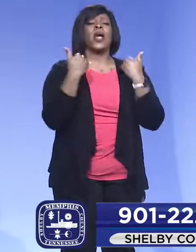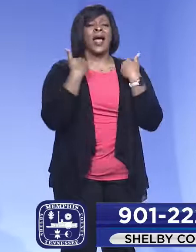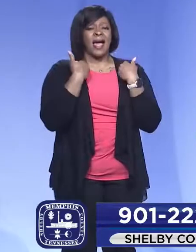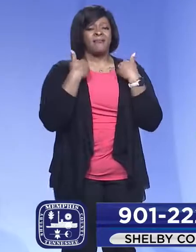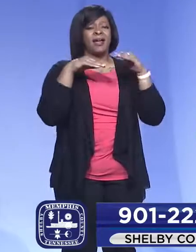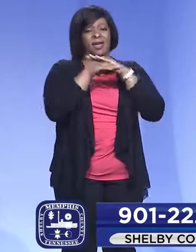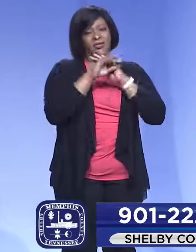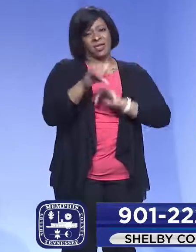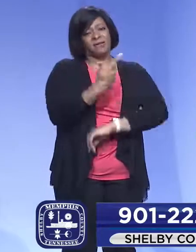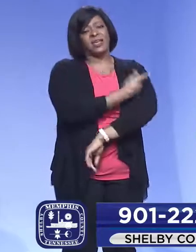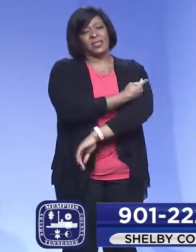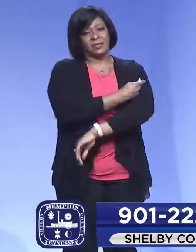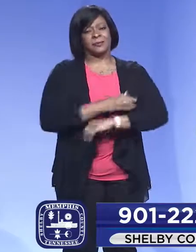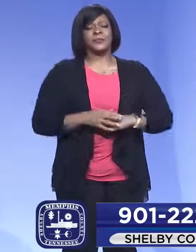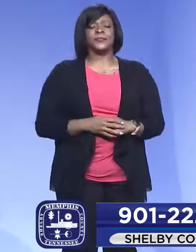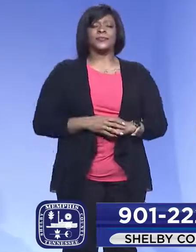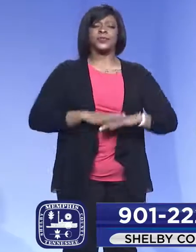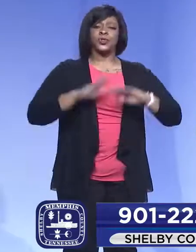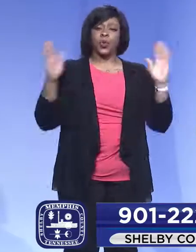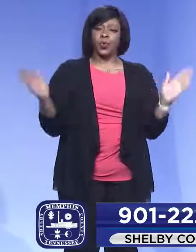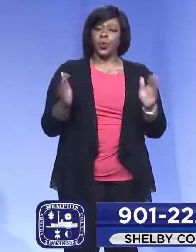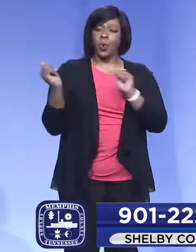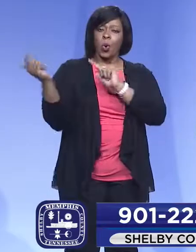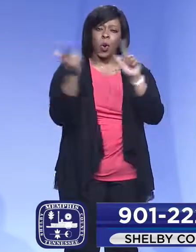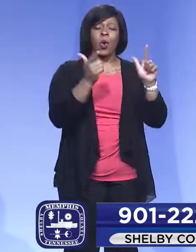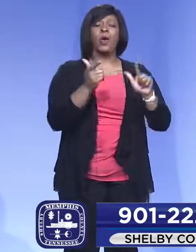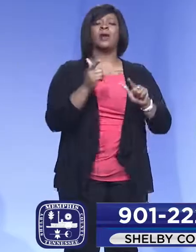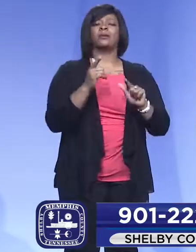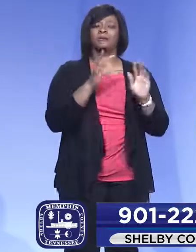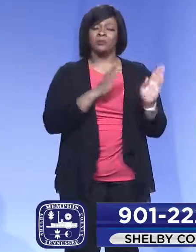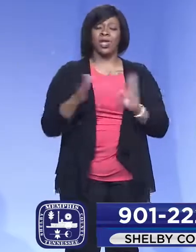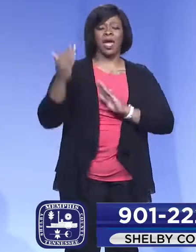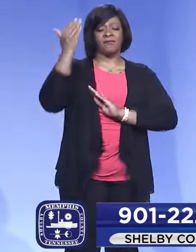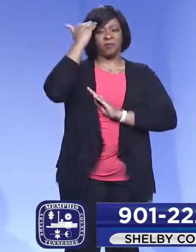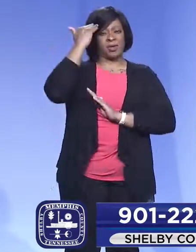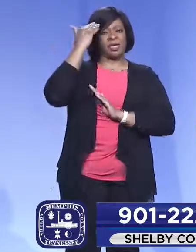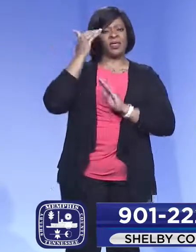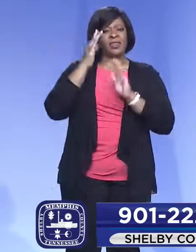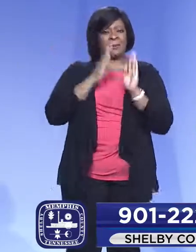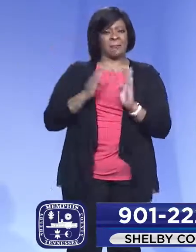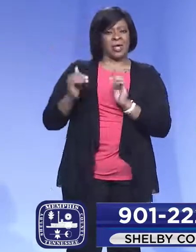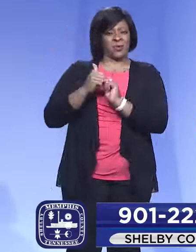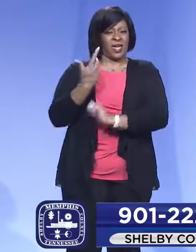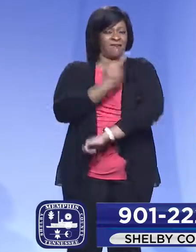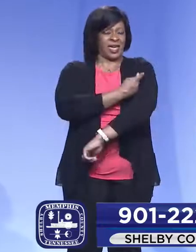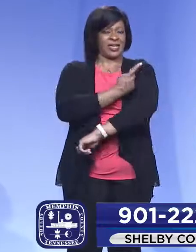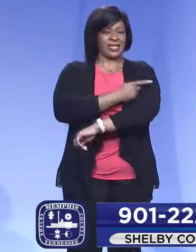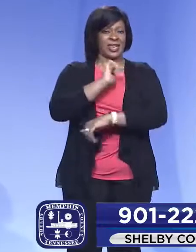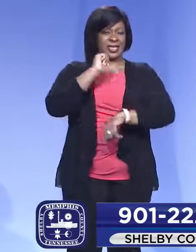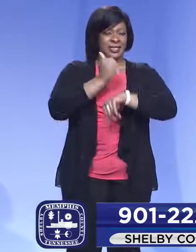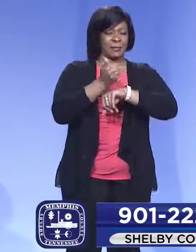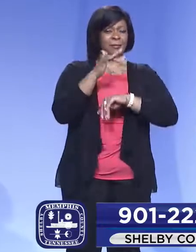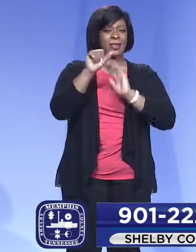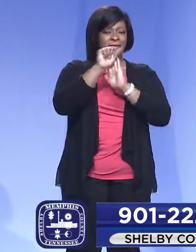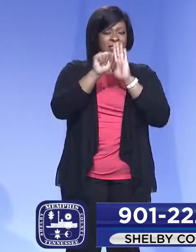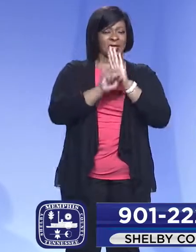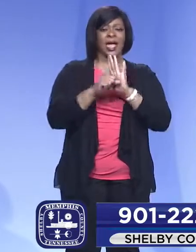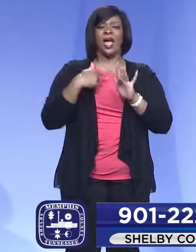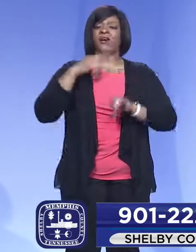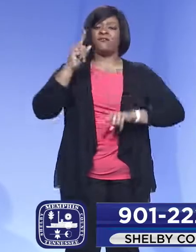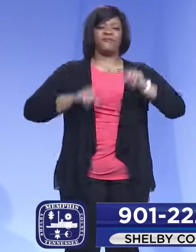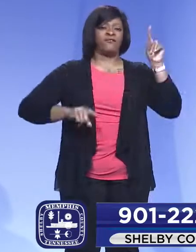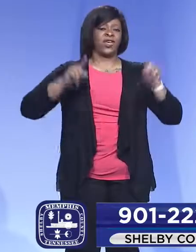vaccine. I encourage everyone to be familiar with the vaccine plan that was established by the state. There are